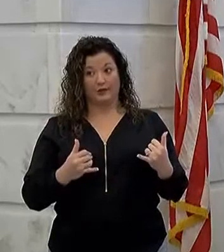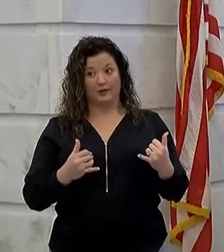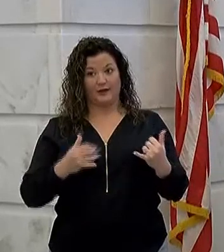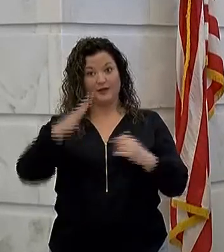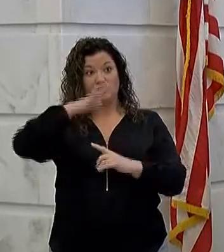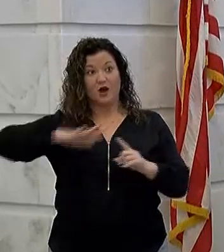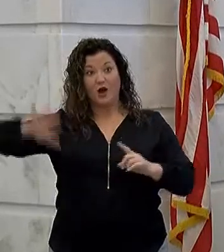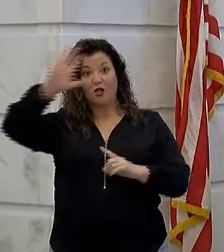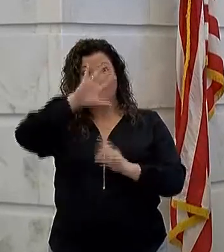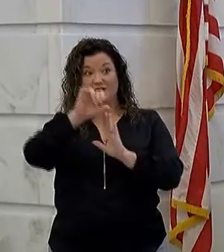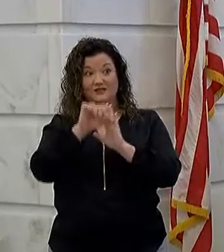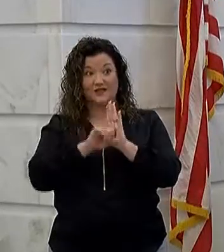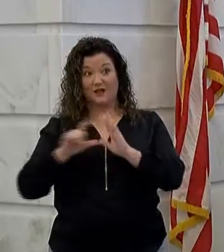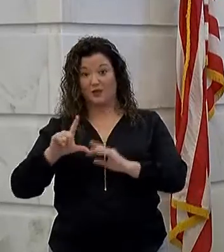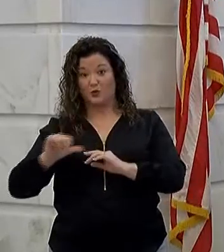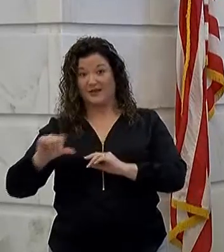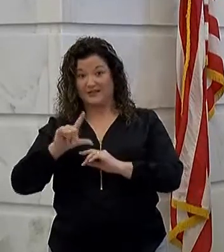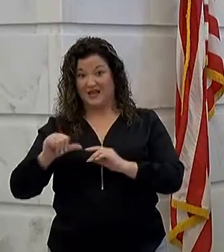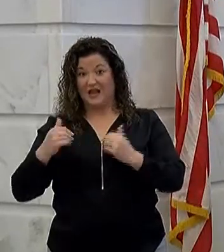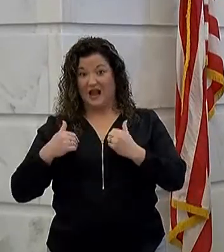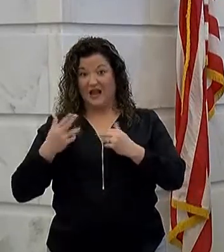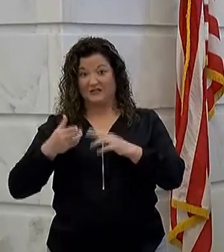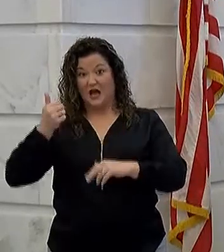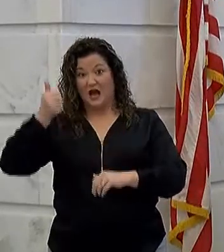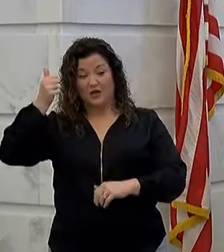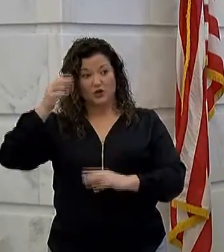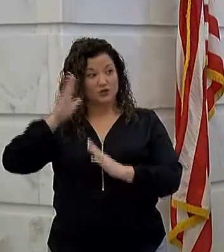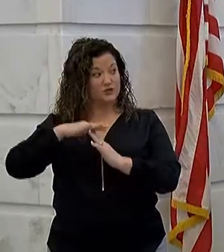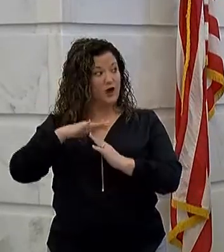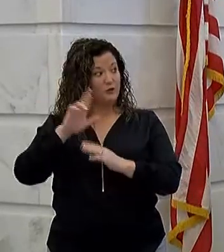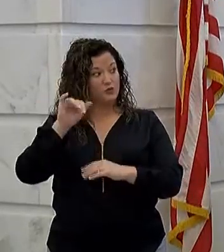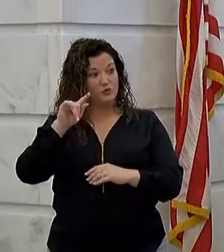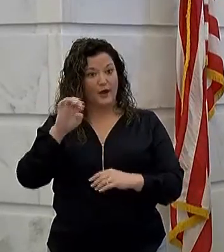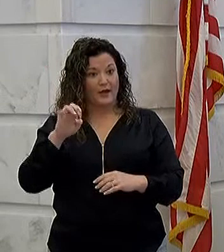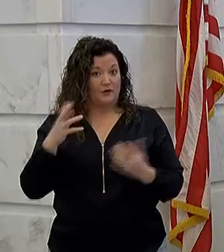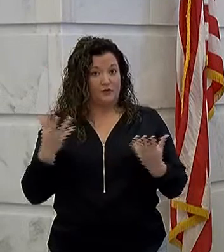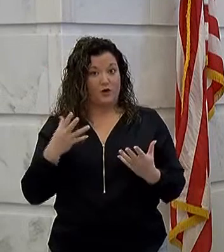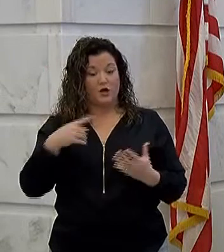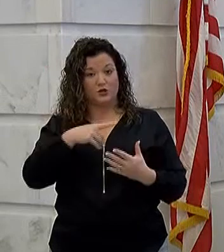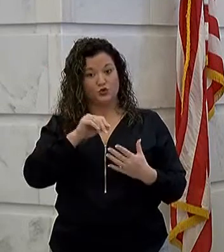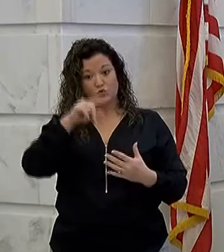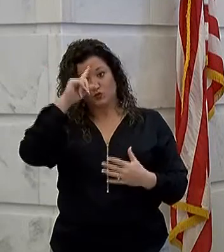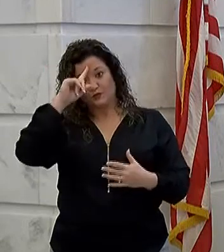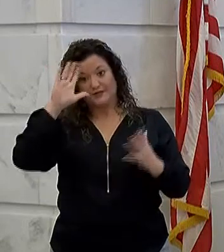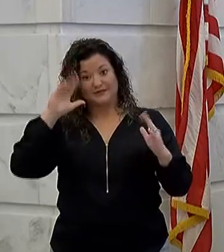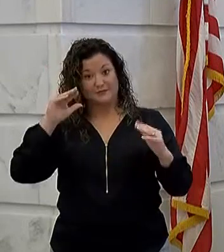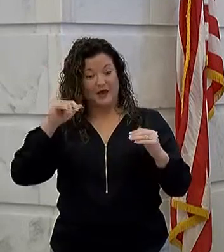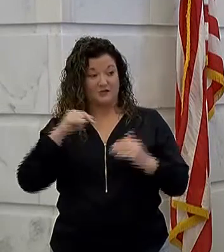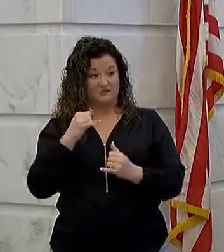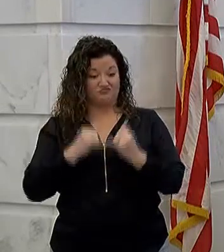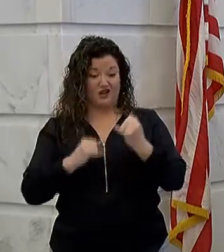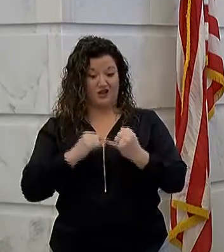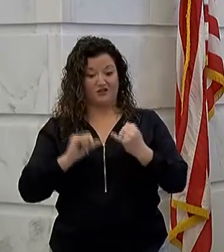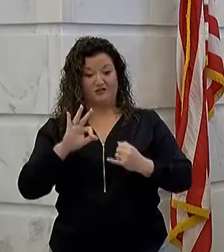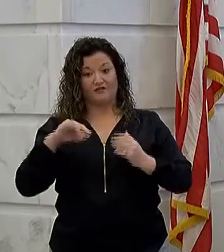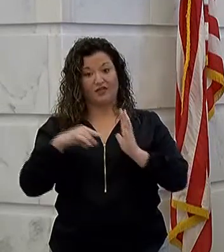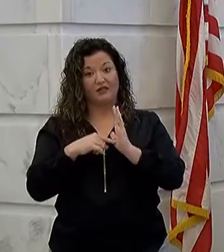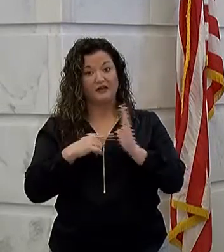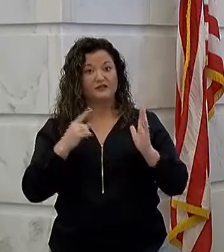surrounding states, Louisiana is the only one that has a higher top rate. Where do you guys expect at the end of this where you're going to